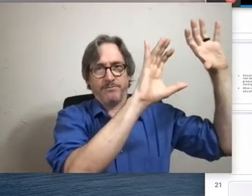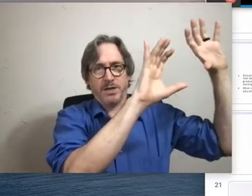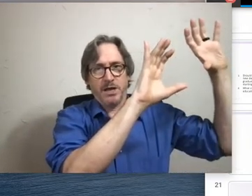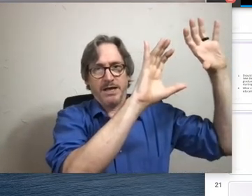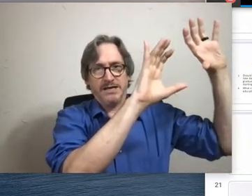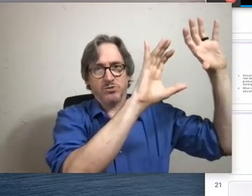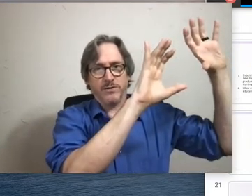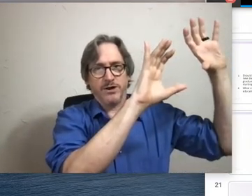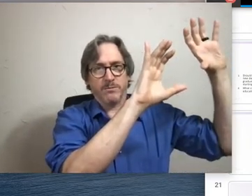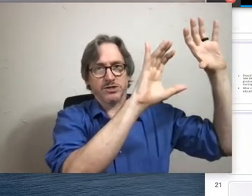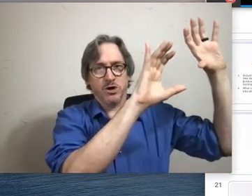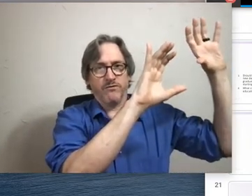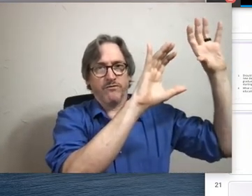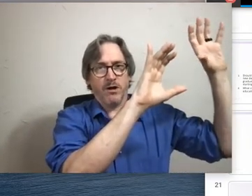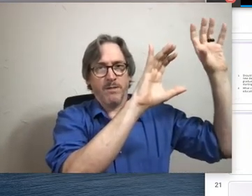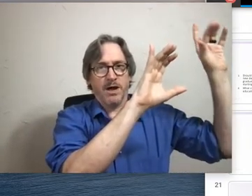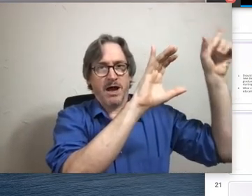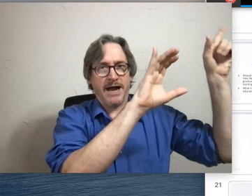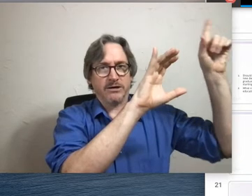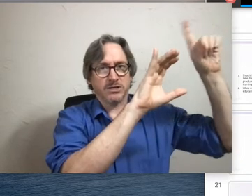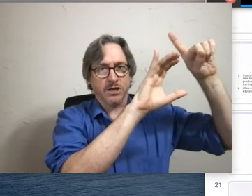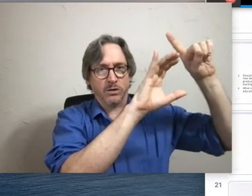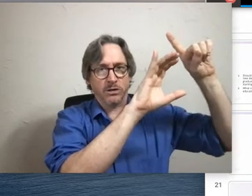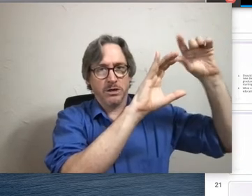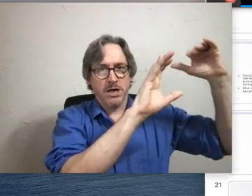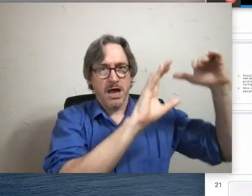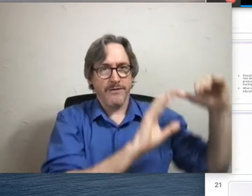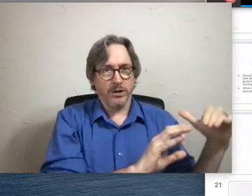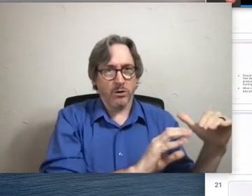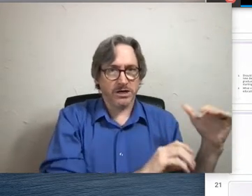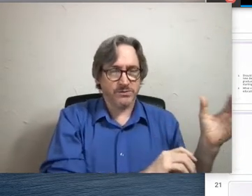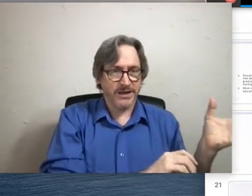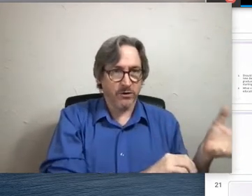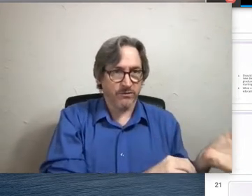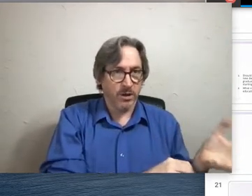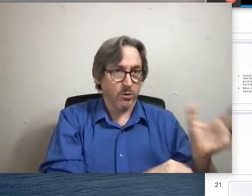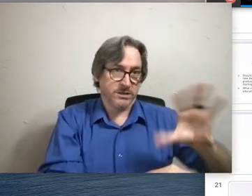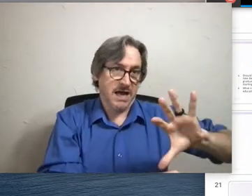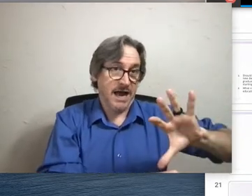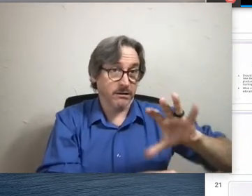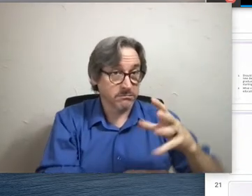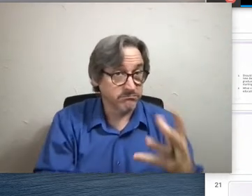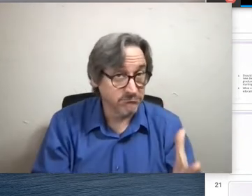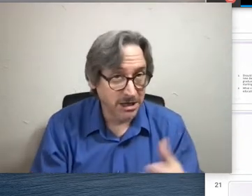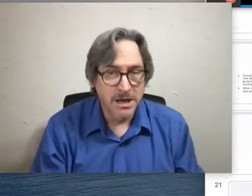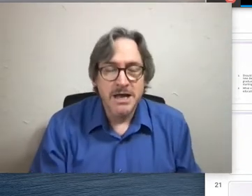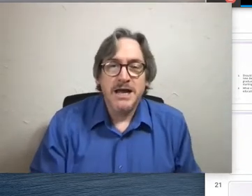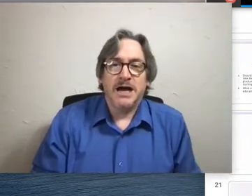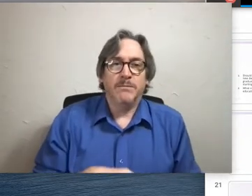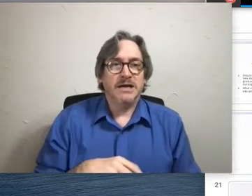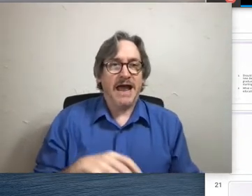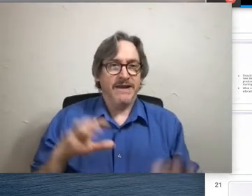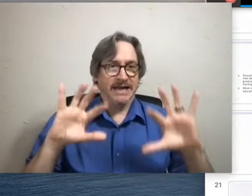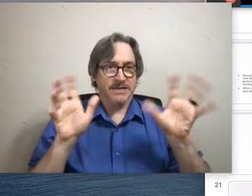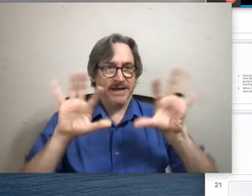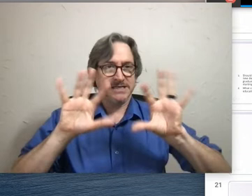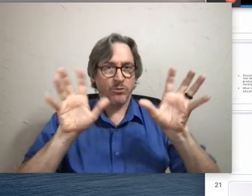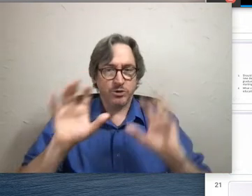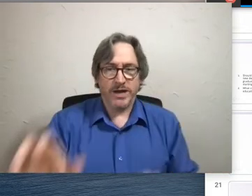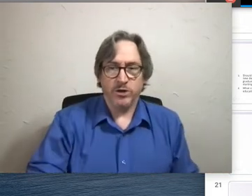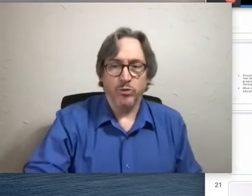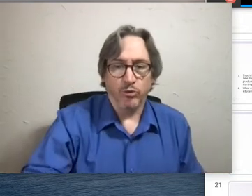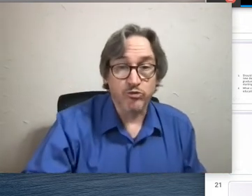area is where the numbers go from higher to lower, and the lower is where they go from lower to higher. And it